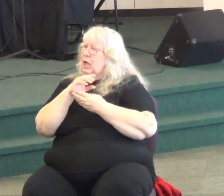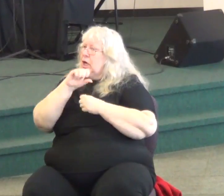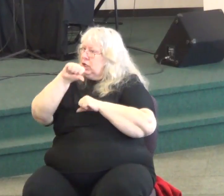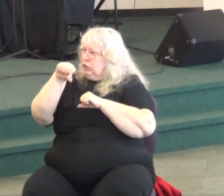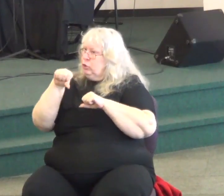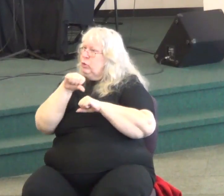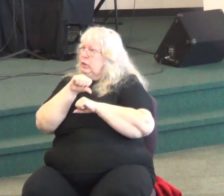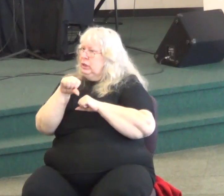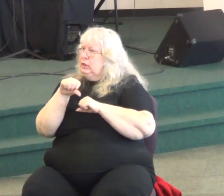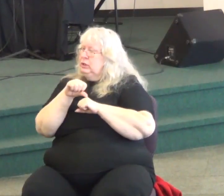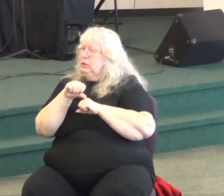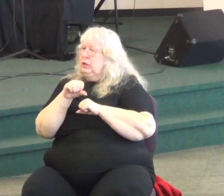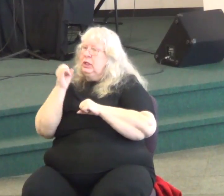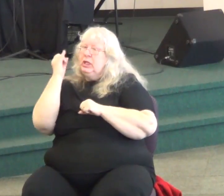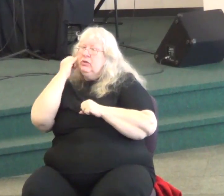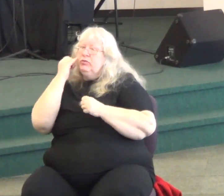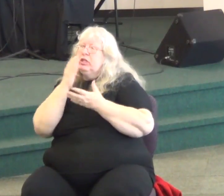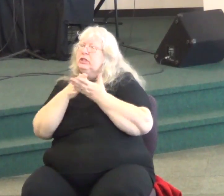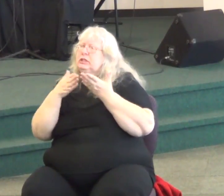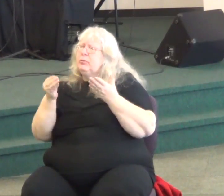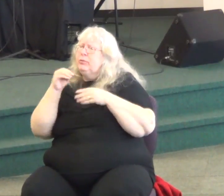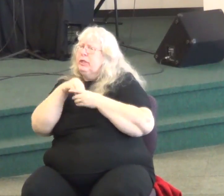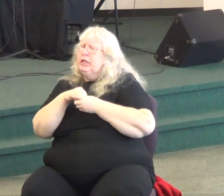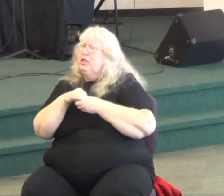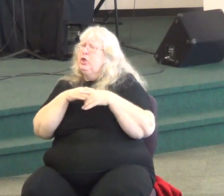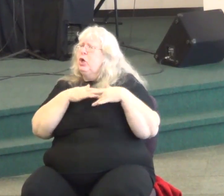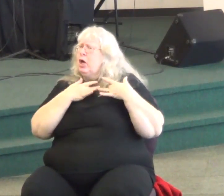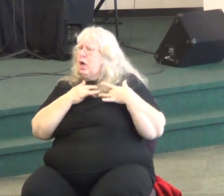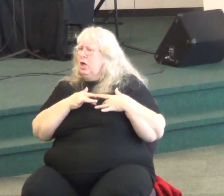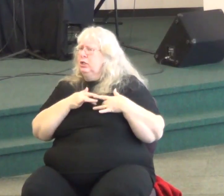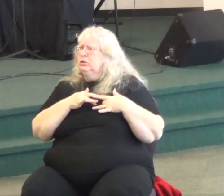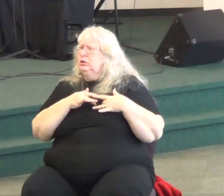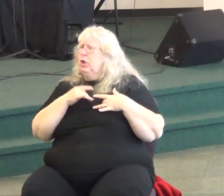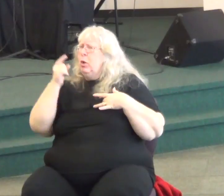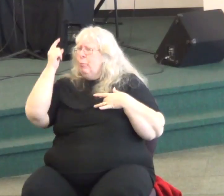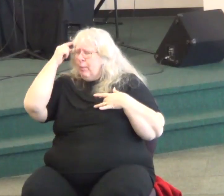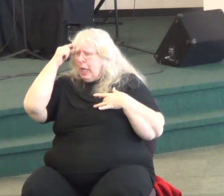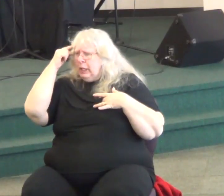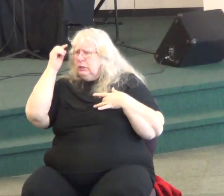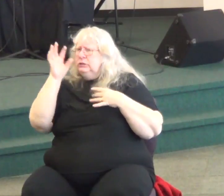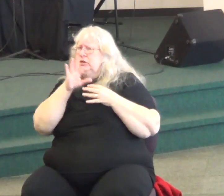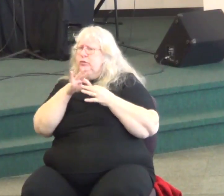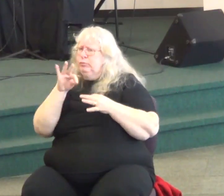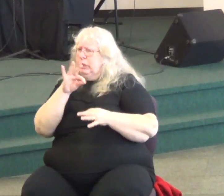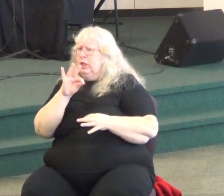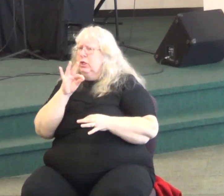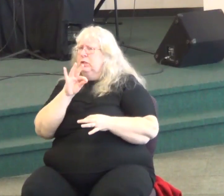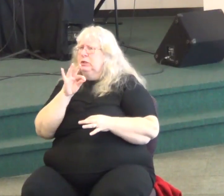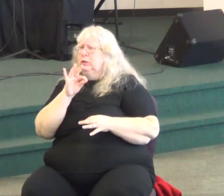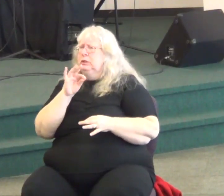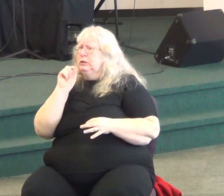your heart, in your mind, in your spirit that needs to change, today is the day of salvation, church.